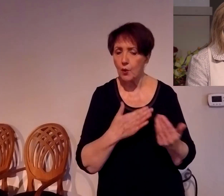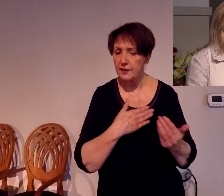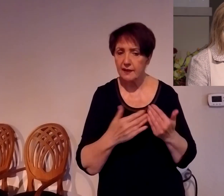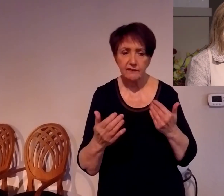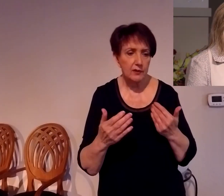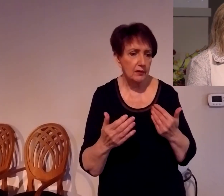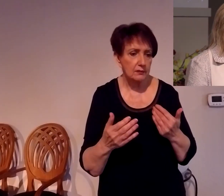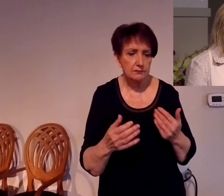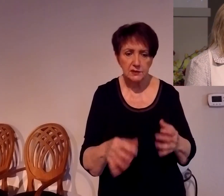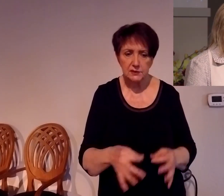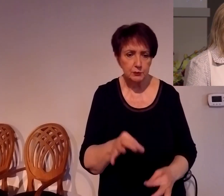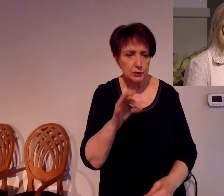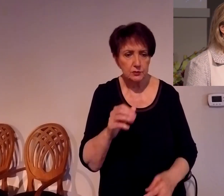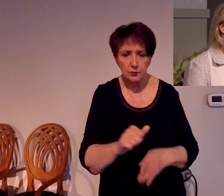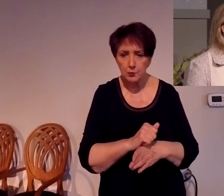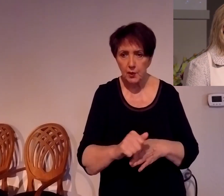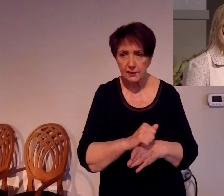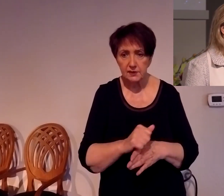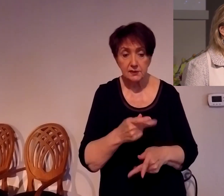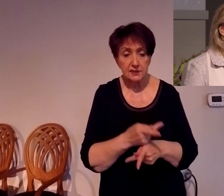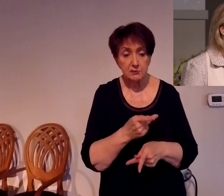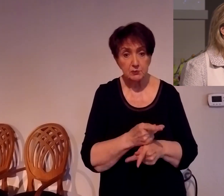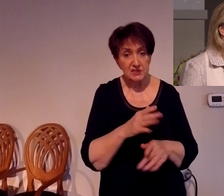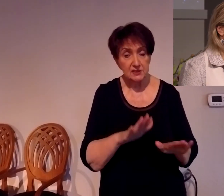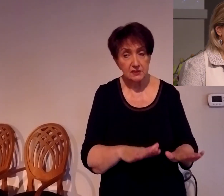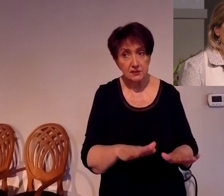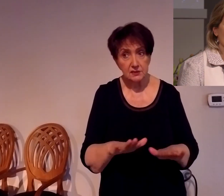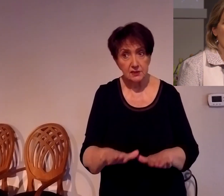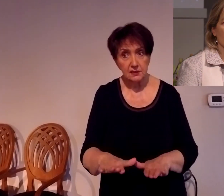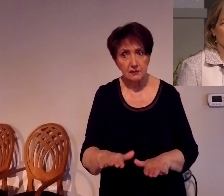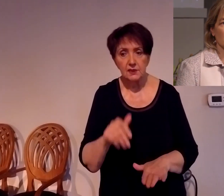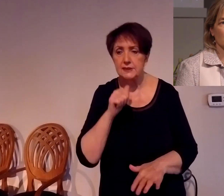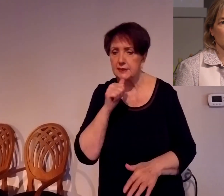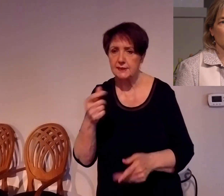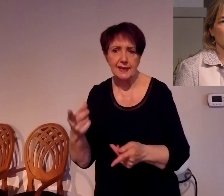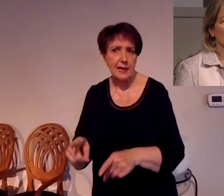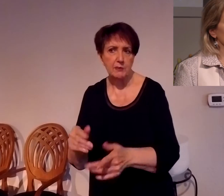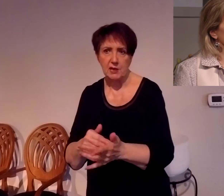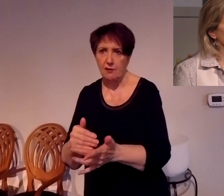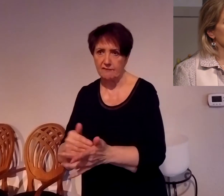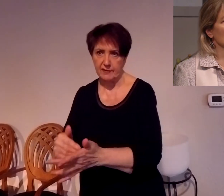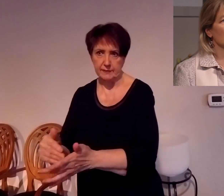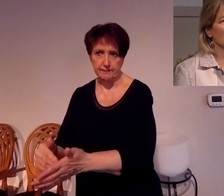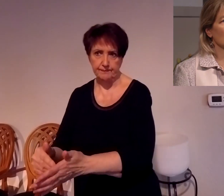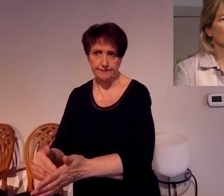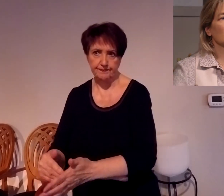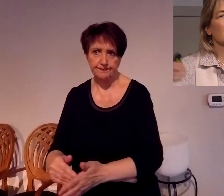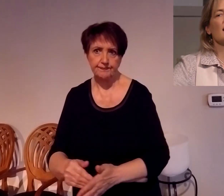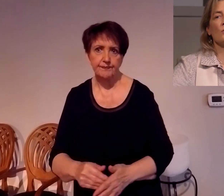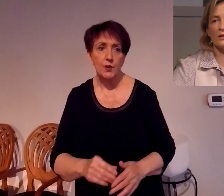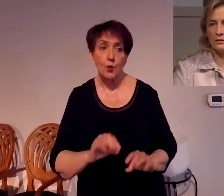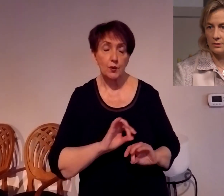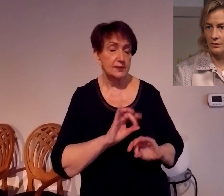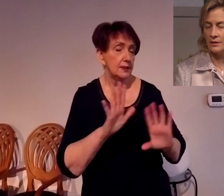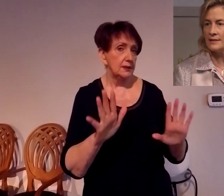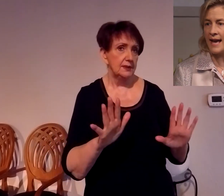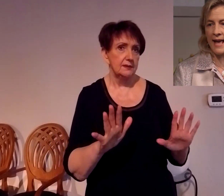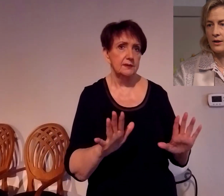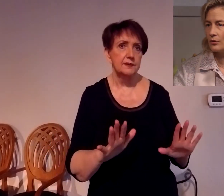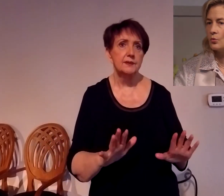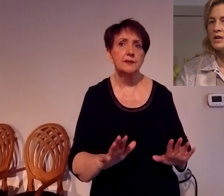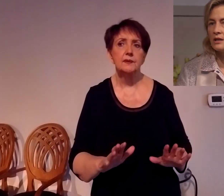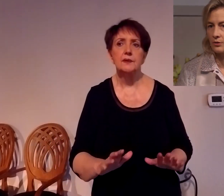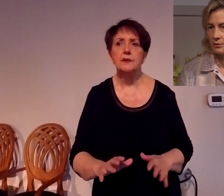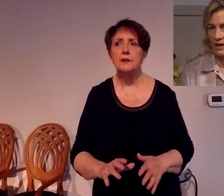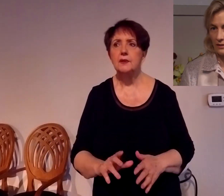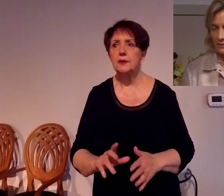that gets me still, it sure doesn't come up nearly as often, nearly as clear later in the day